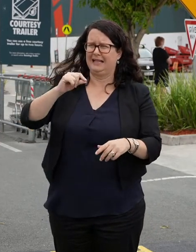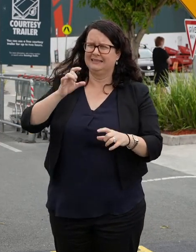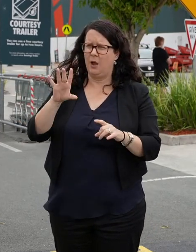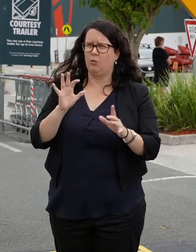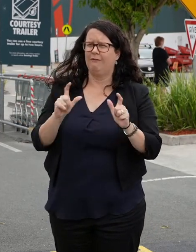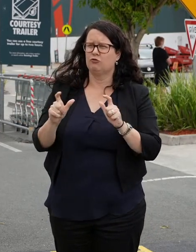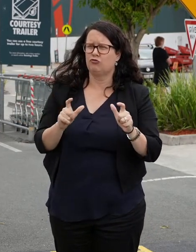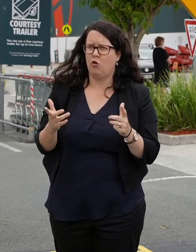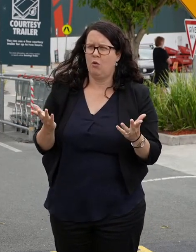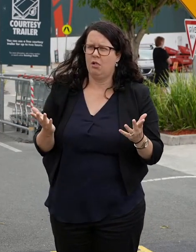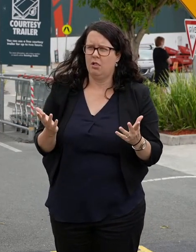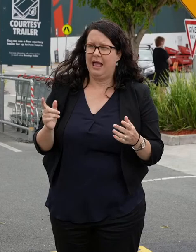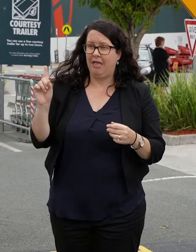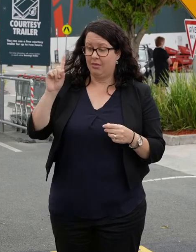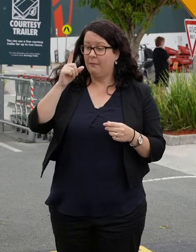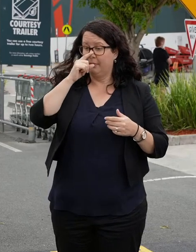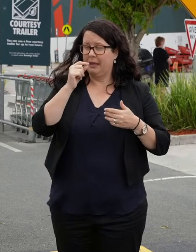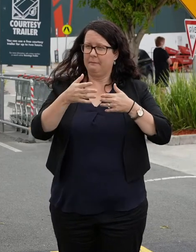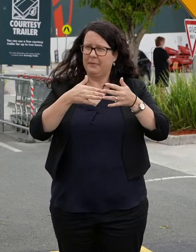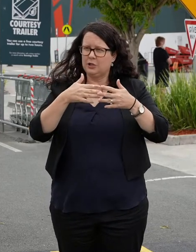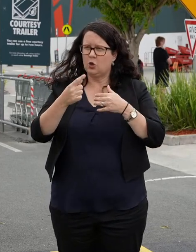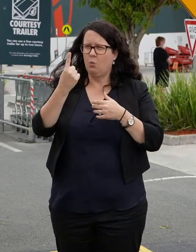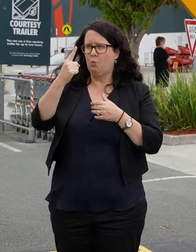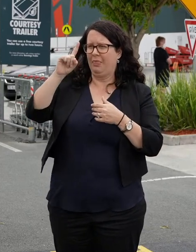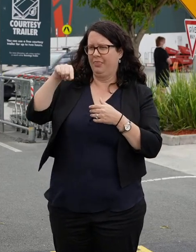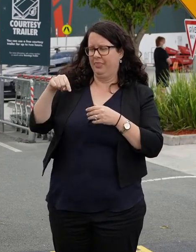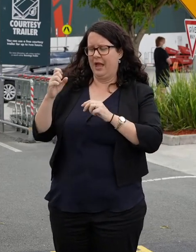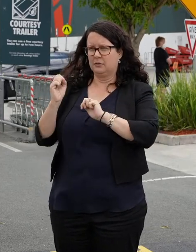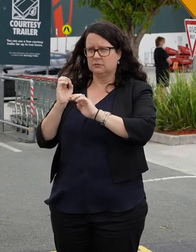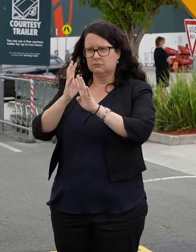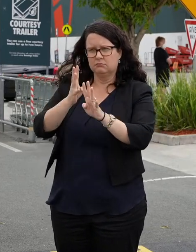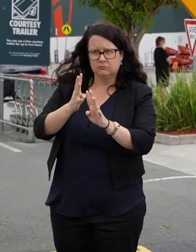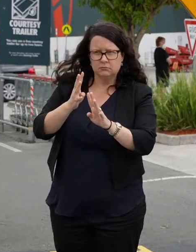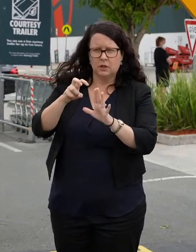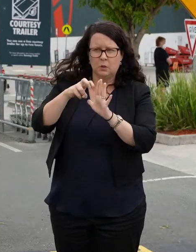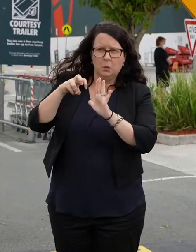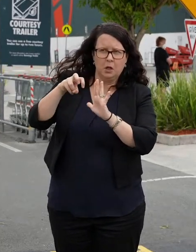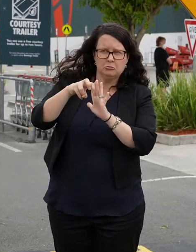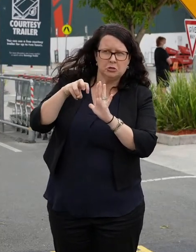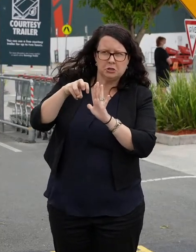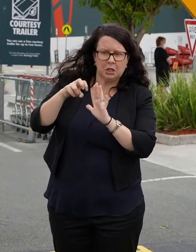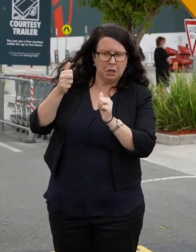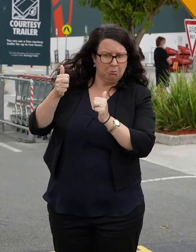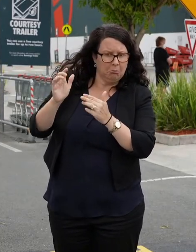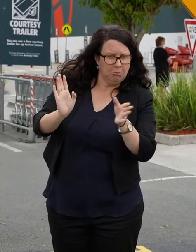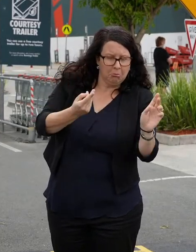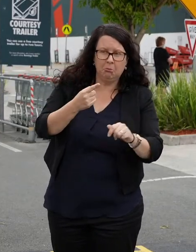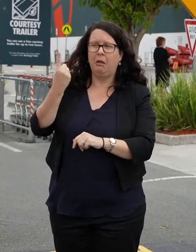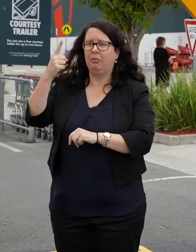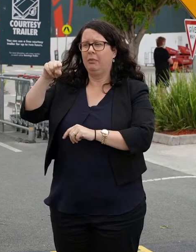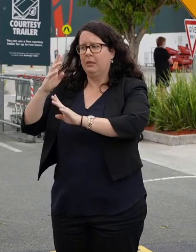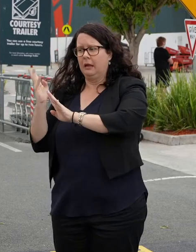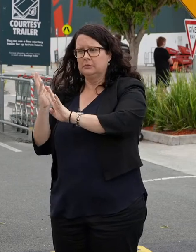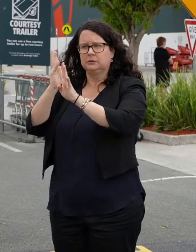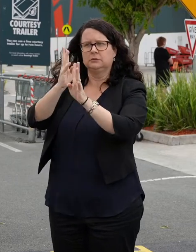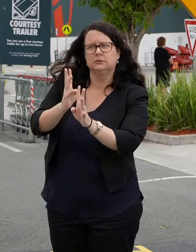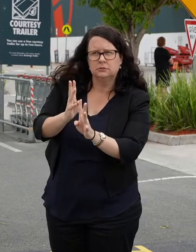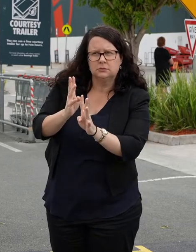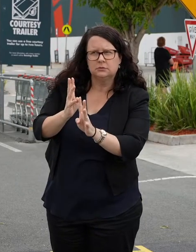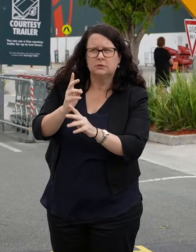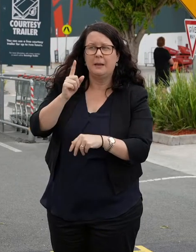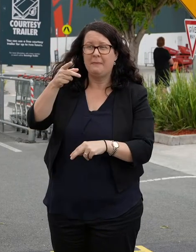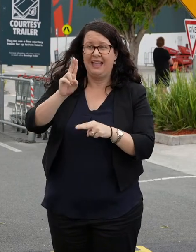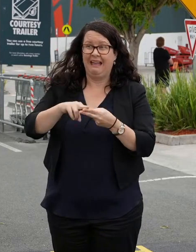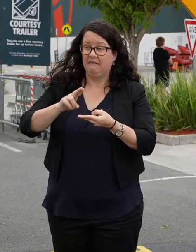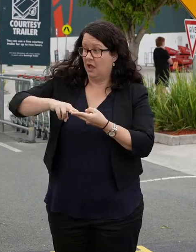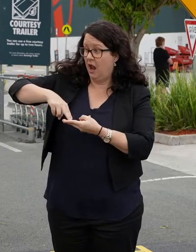is manageable at the moment to have 1,000 people quarantining at home, but we've got to remember the more people